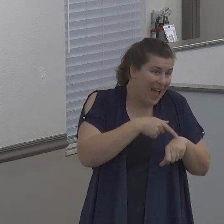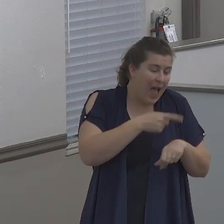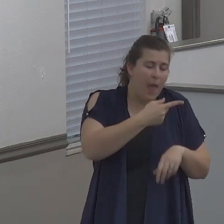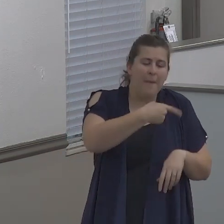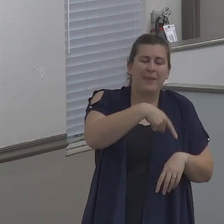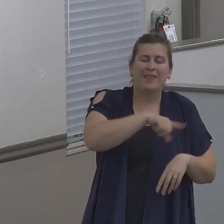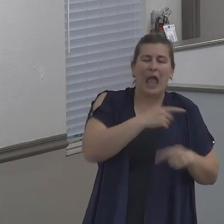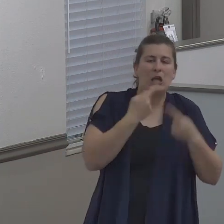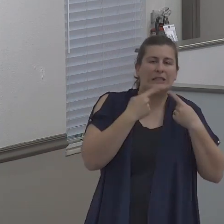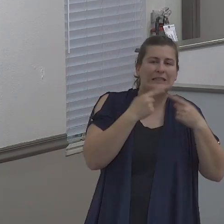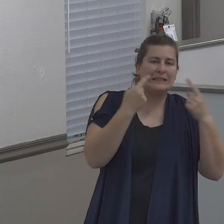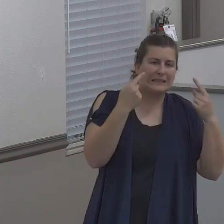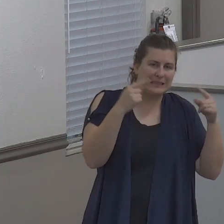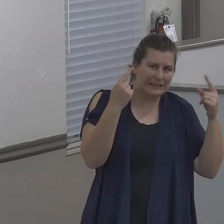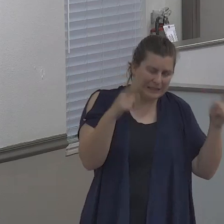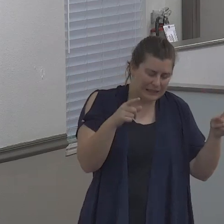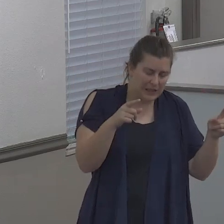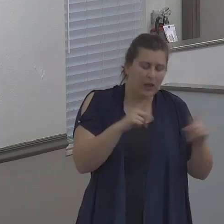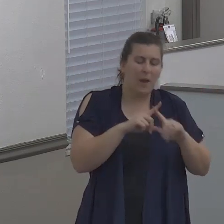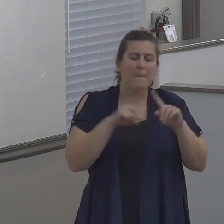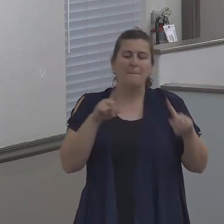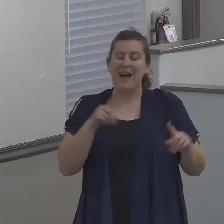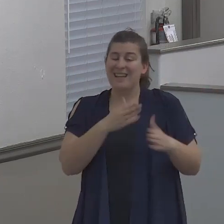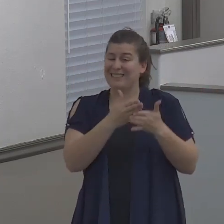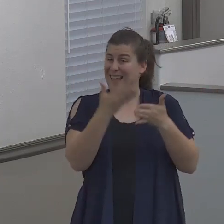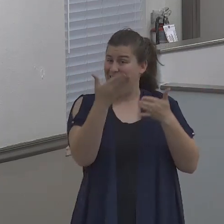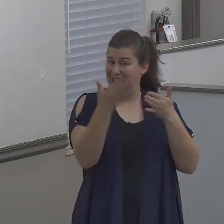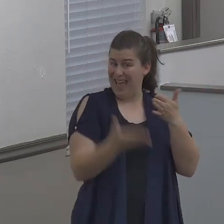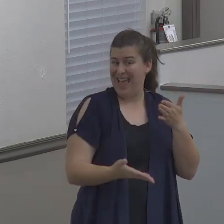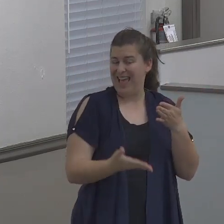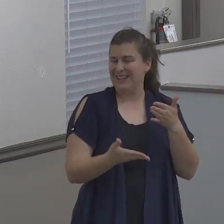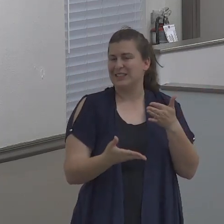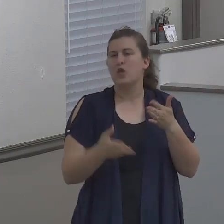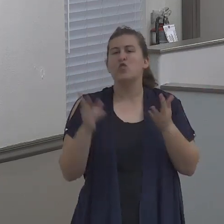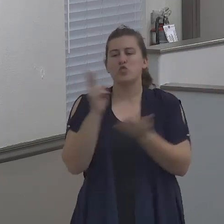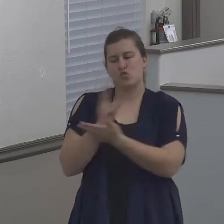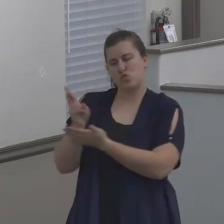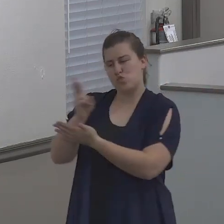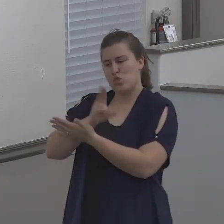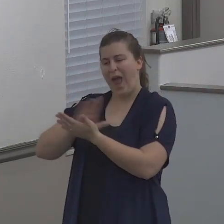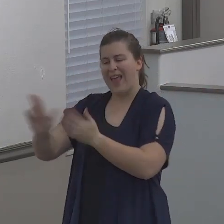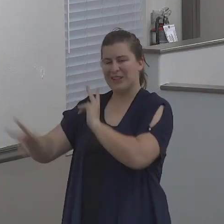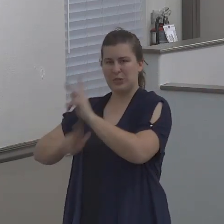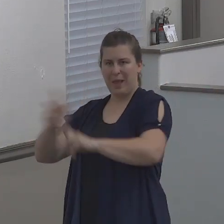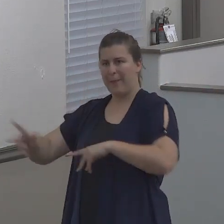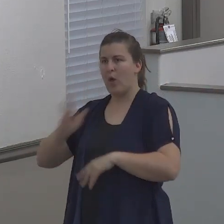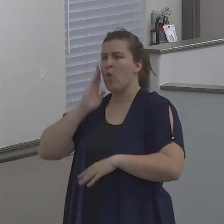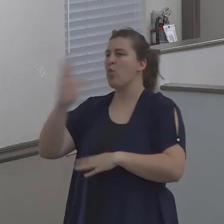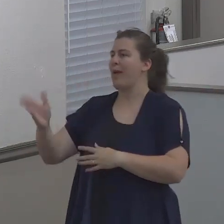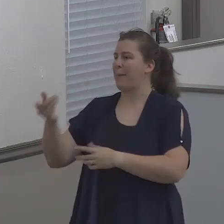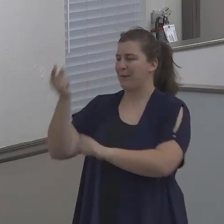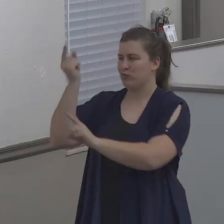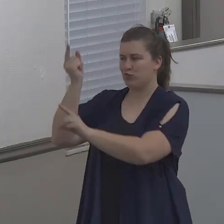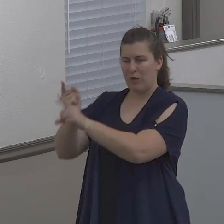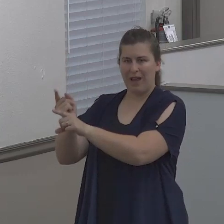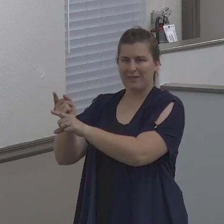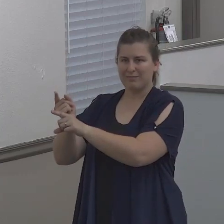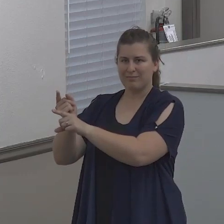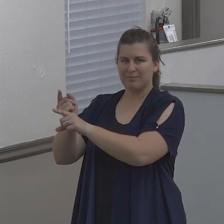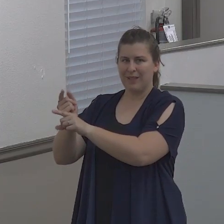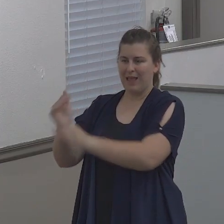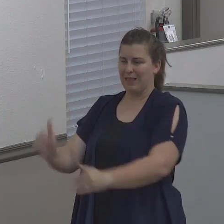They may be temporarily vindicating themselves, but in the end, it will be the righteous that will